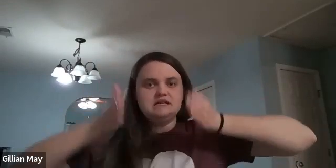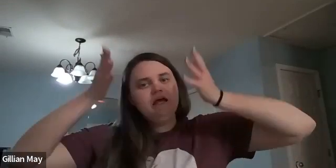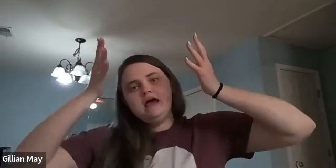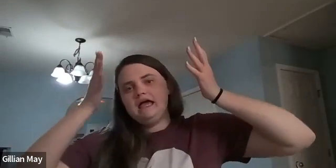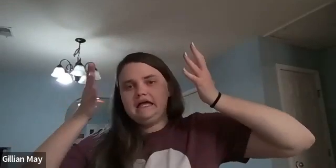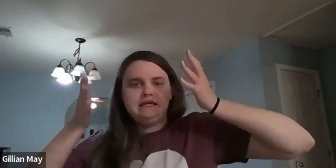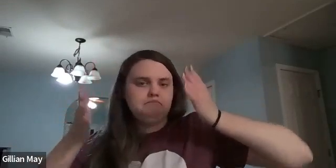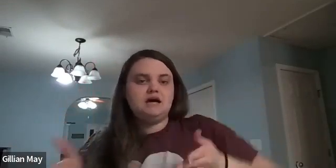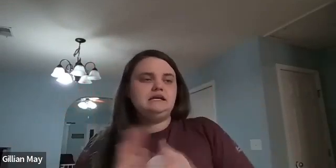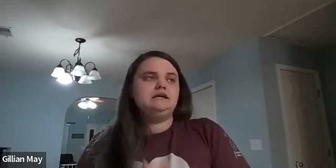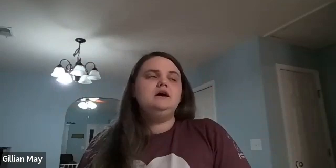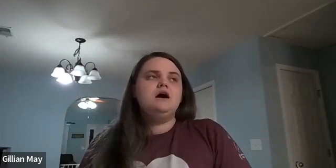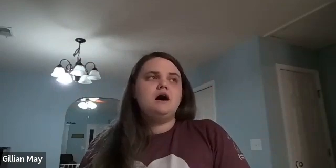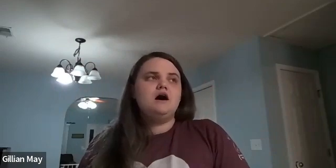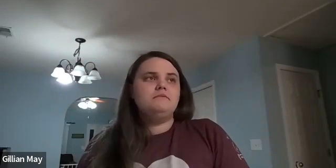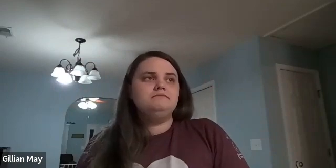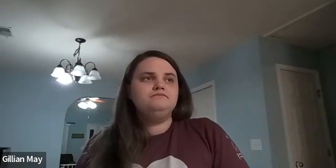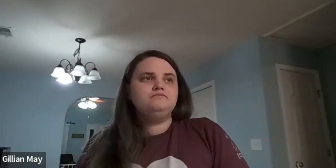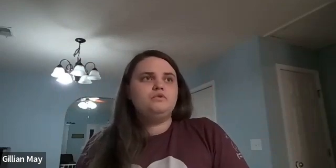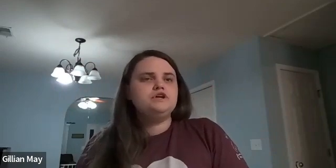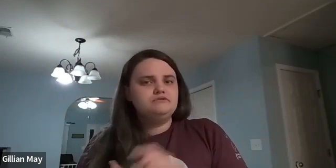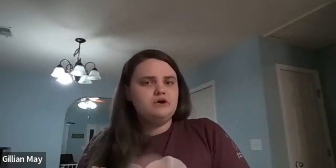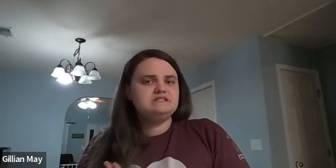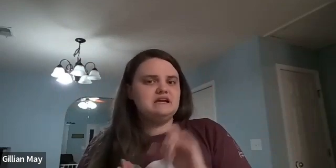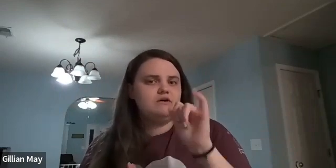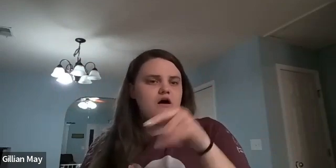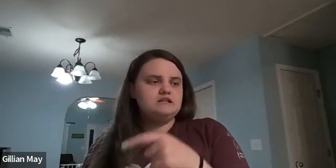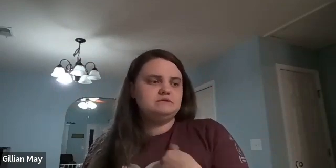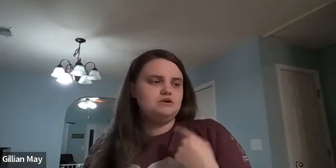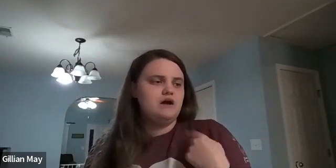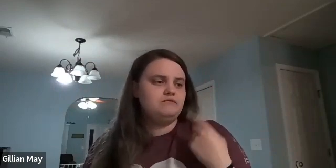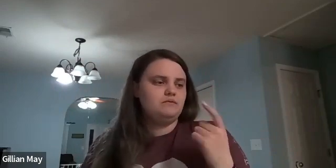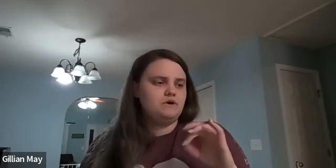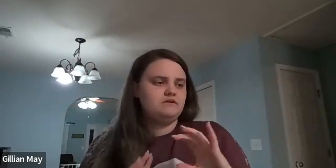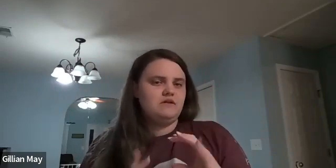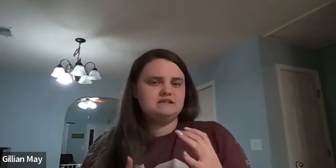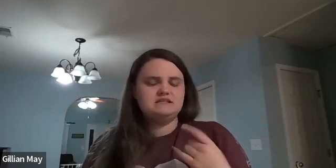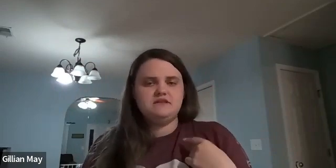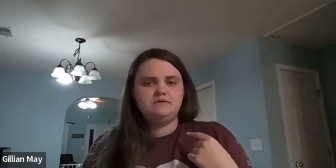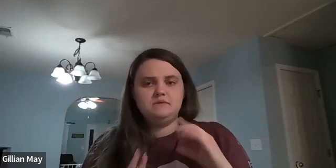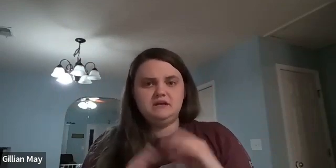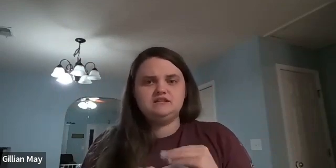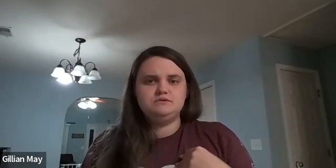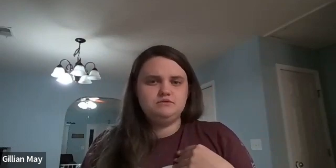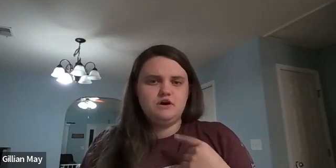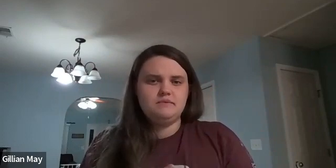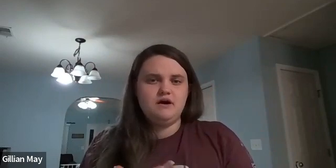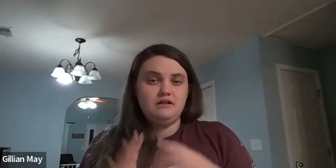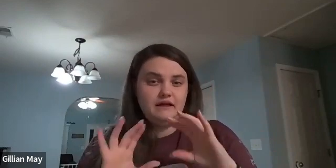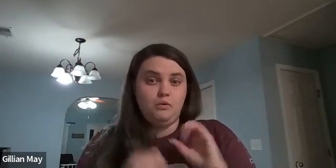person, anybody. What you'll notice later on is we do have one of the classes, I think in the meetings we do talk about like